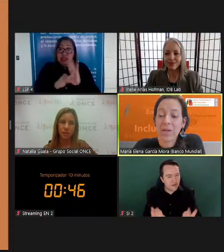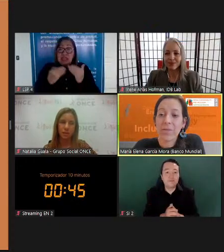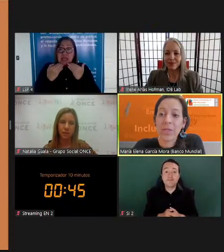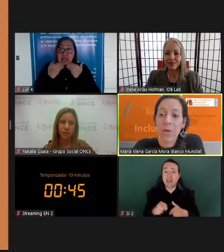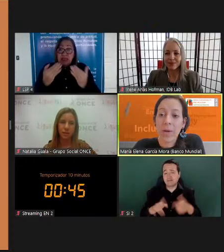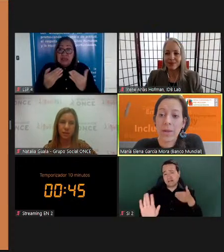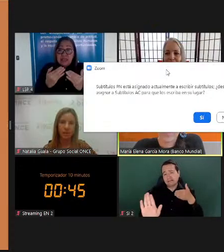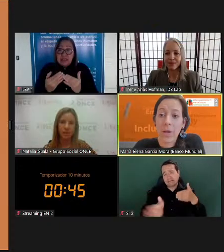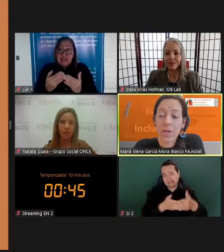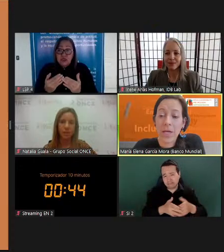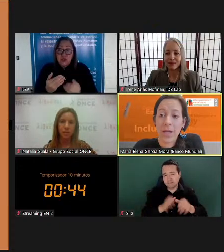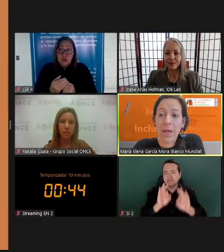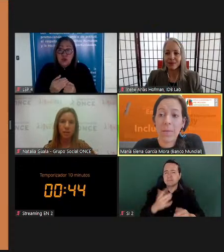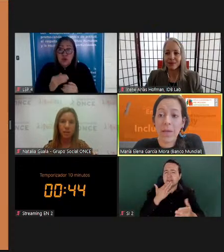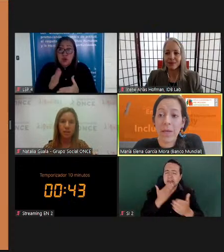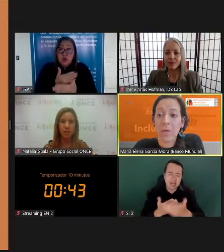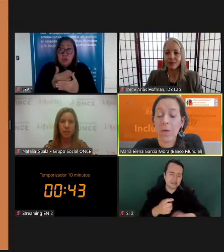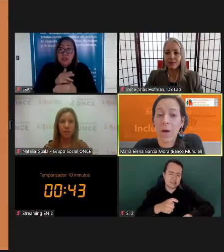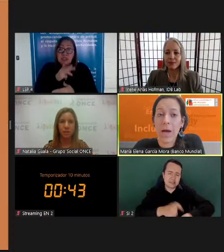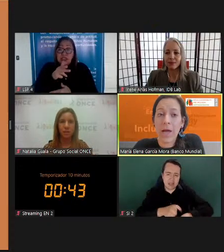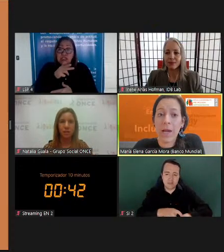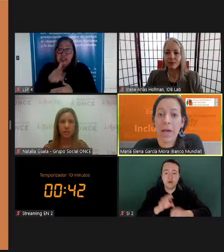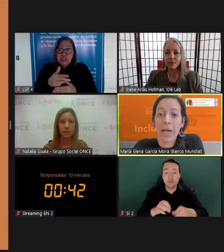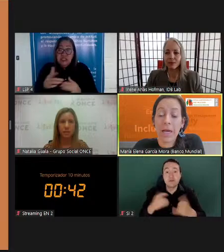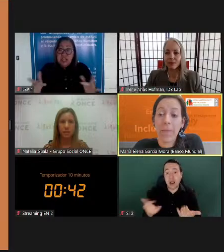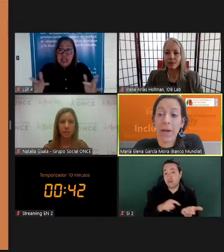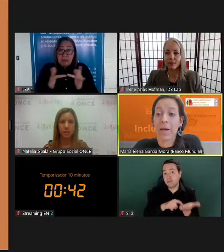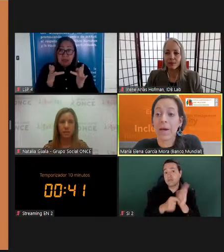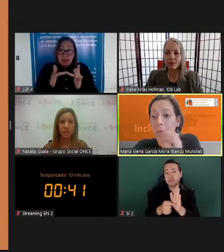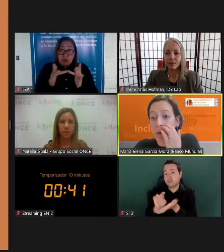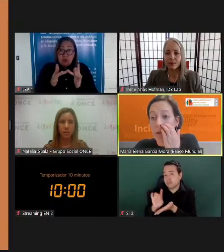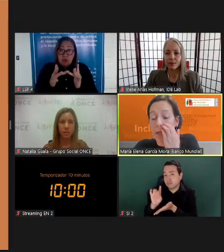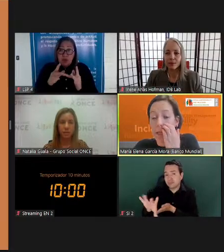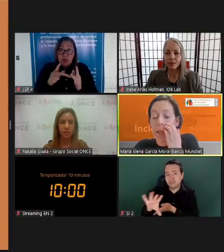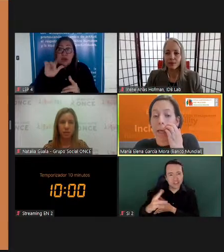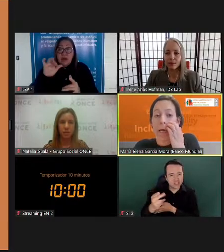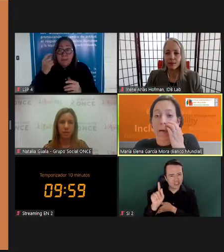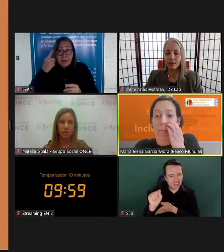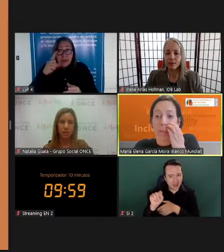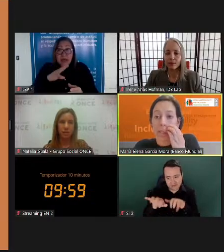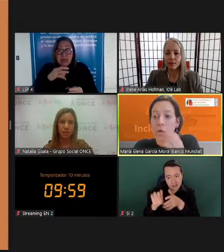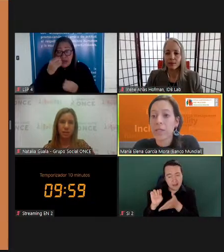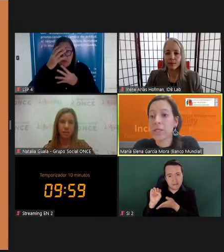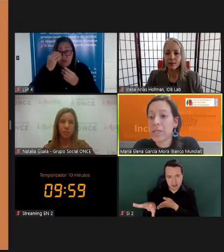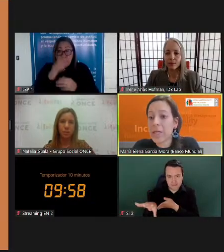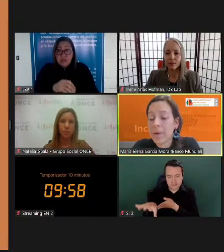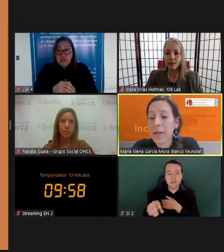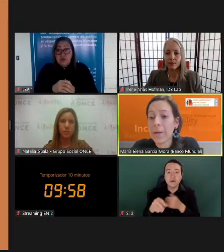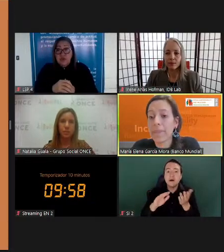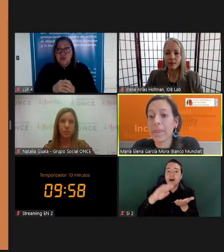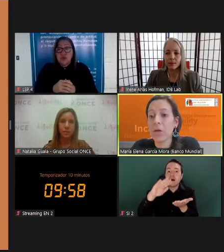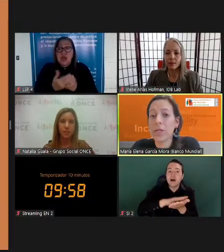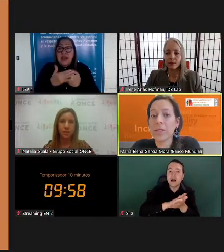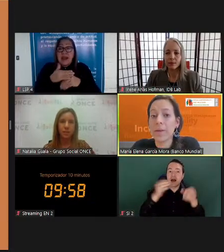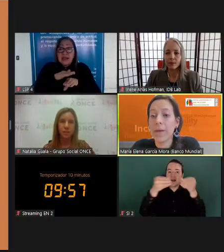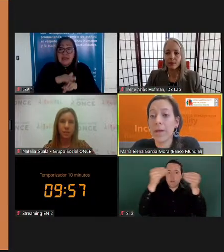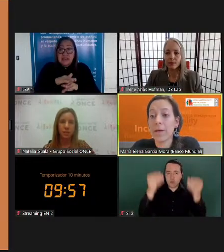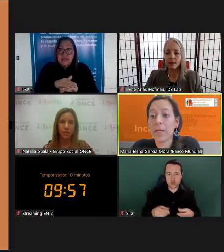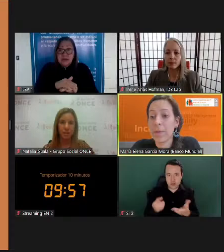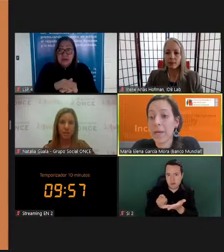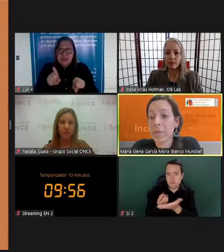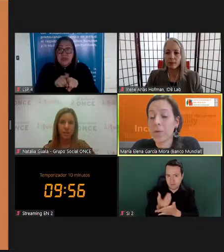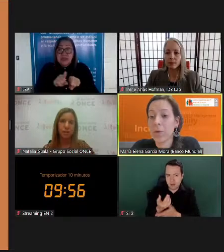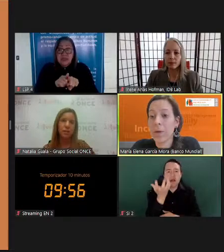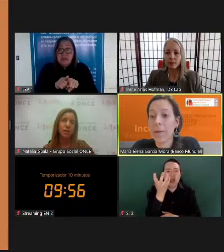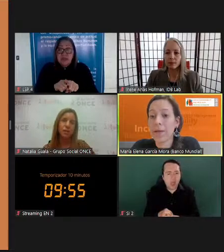within time thank you very much and the chat you can have the link to the report the report is